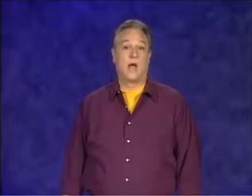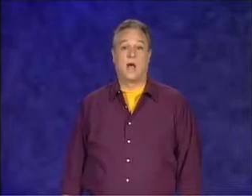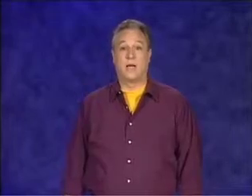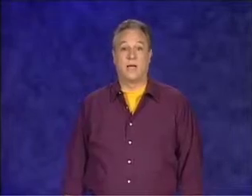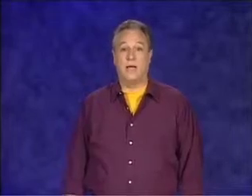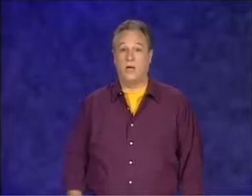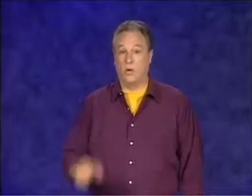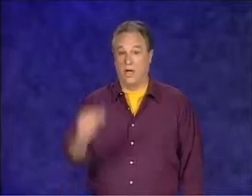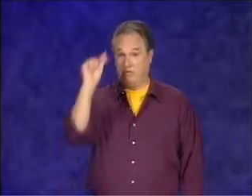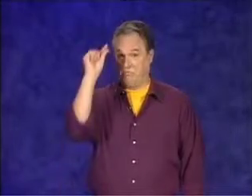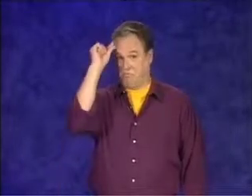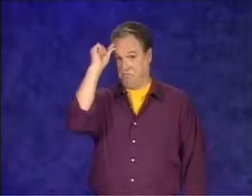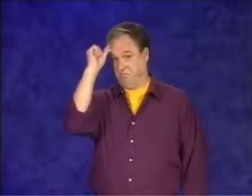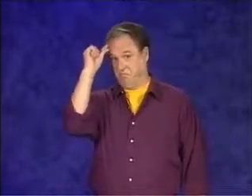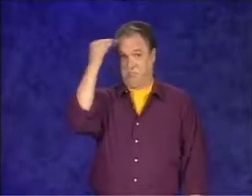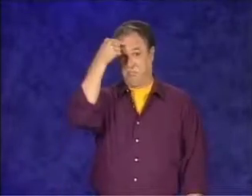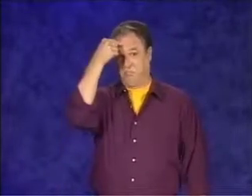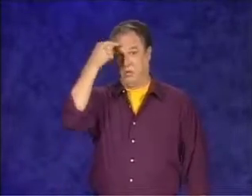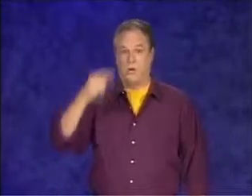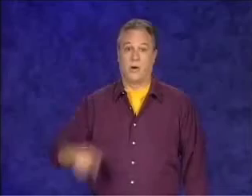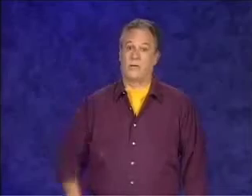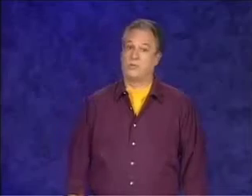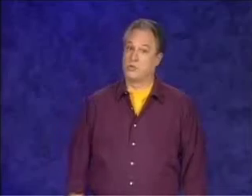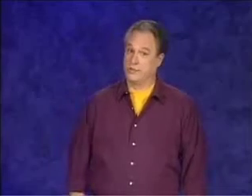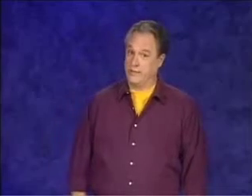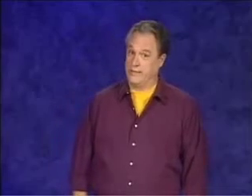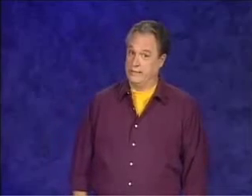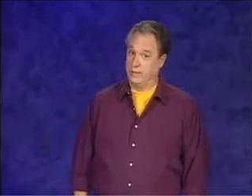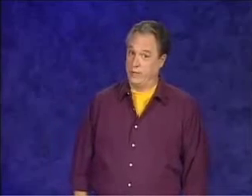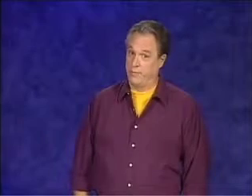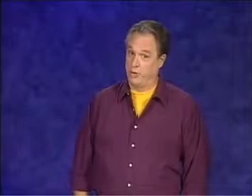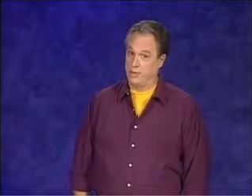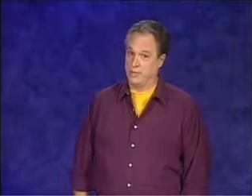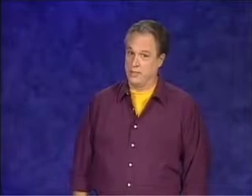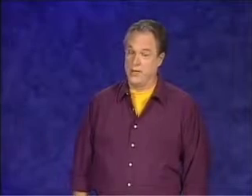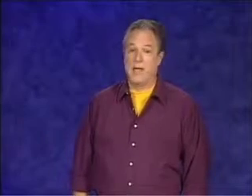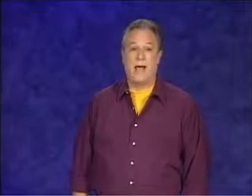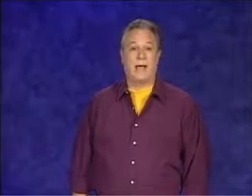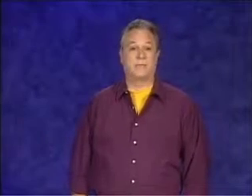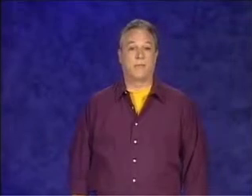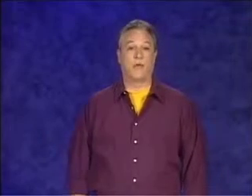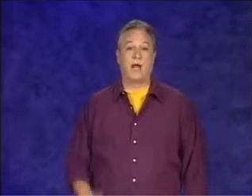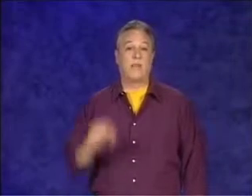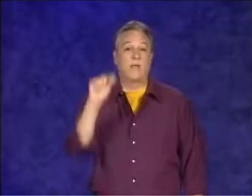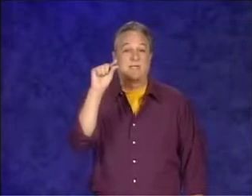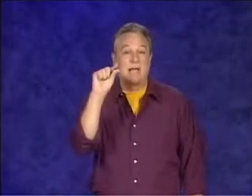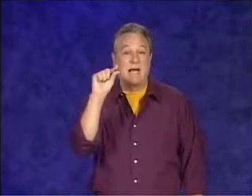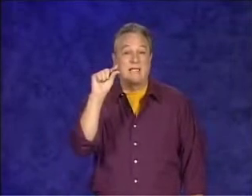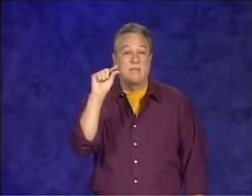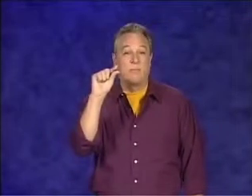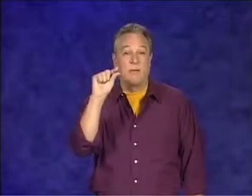A nitwit, or an extremely dim-witted person, has the brain the size of a